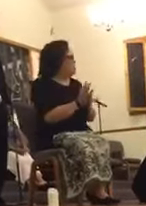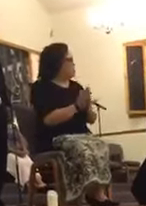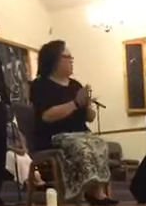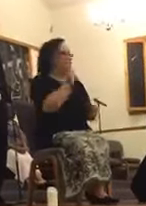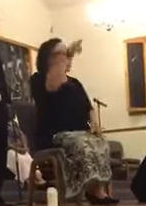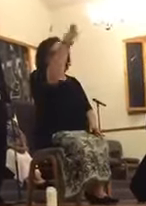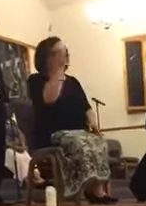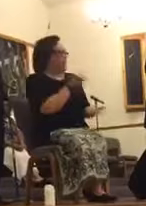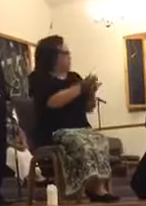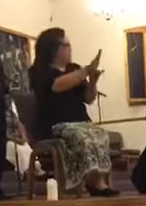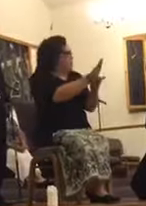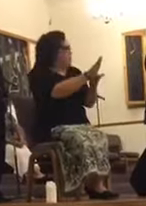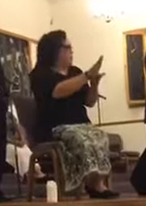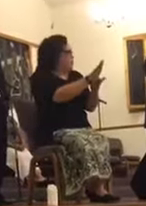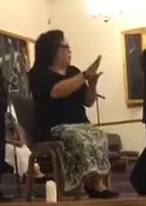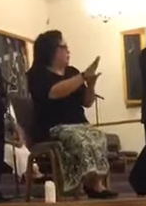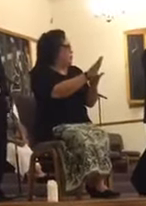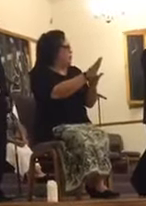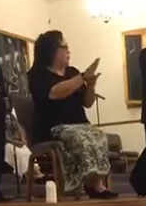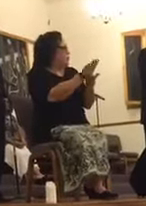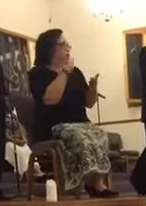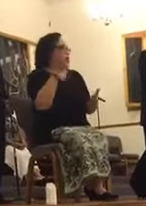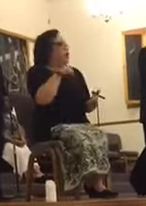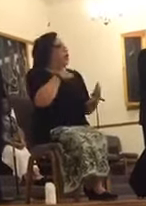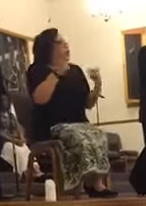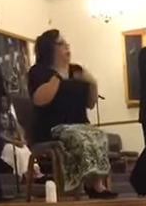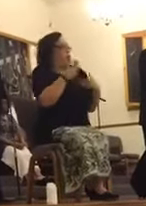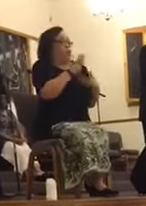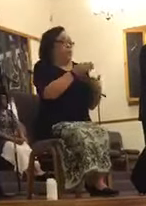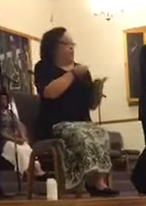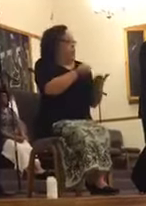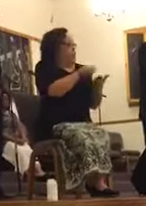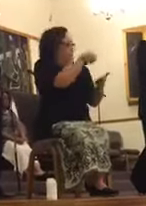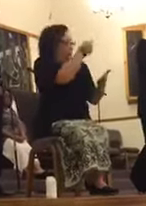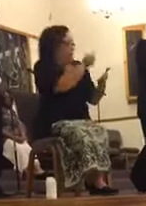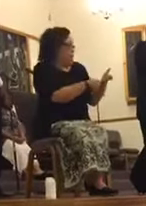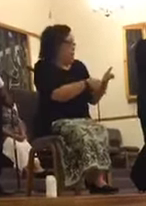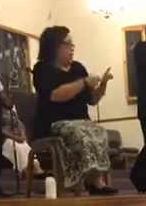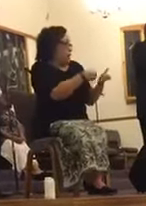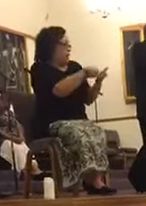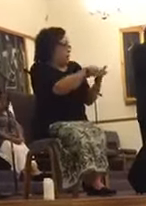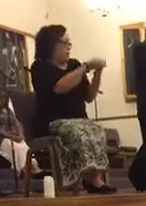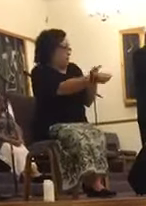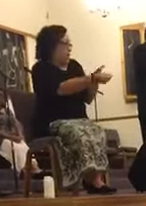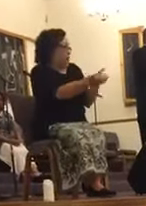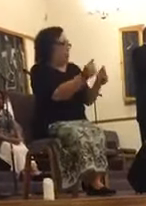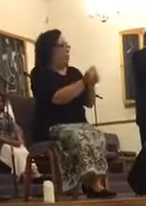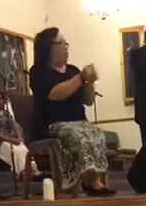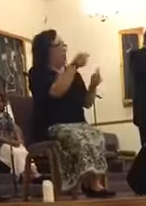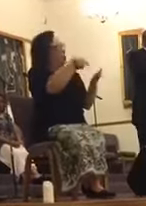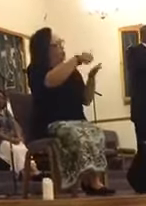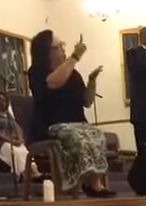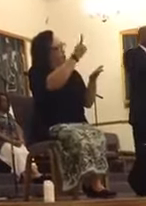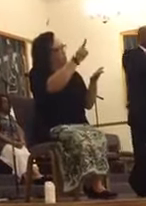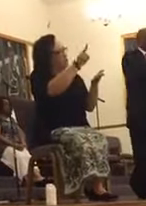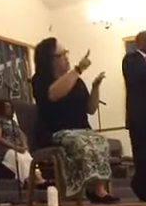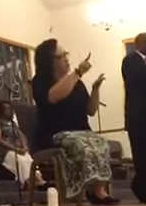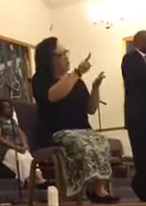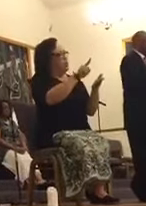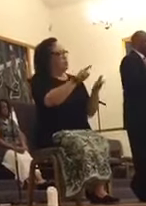right? We have been bought with a price. In other words, he said, devalue your